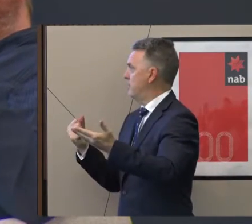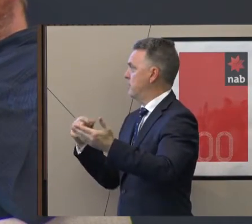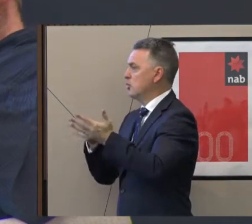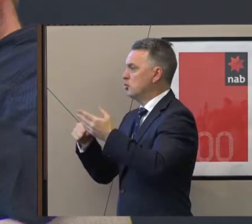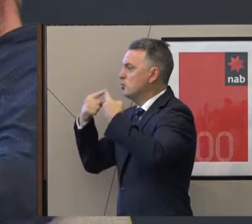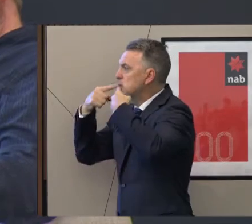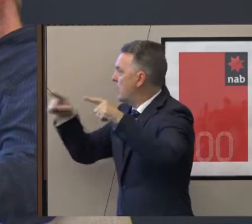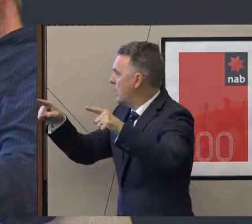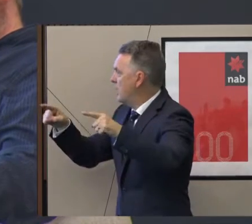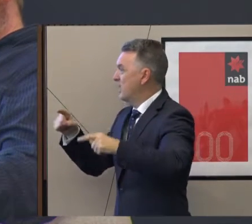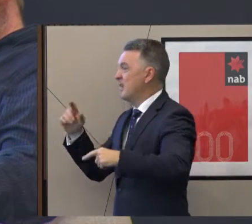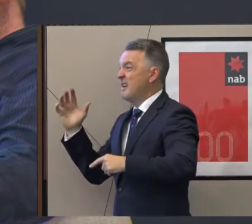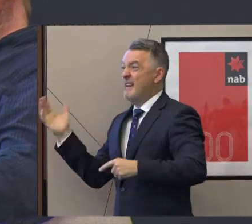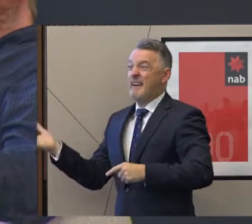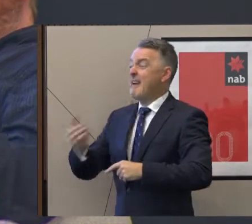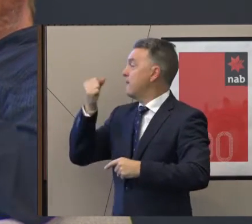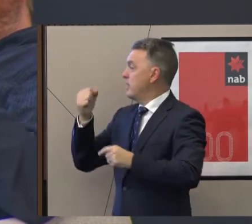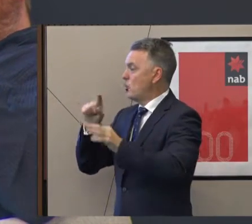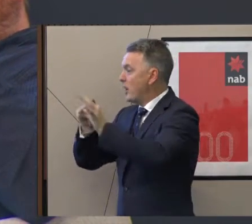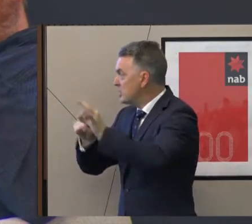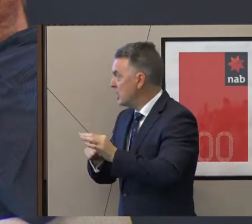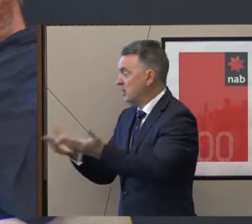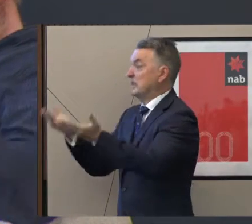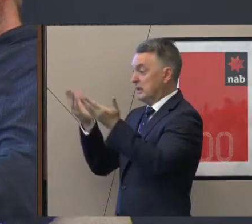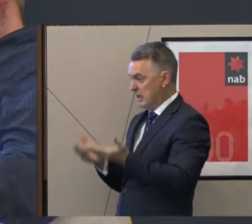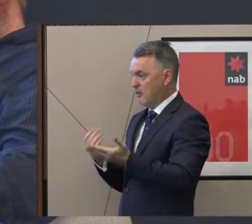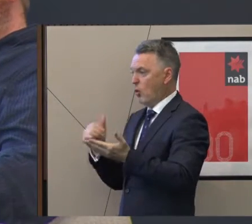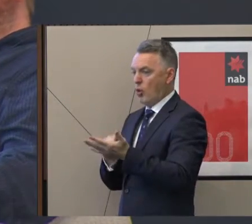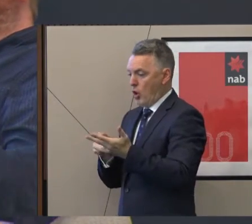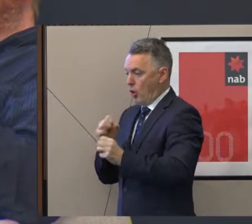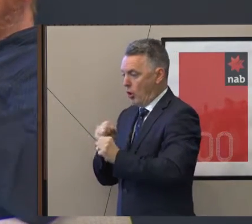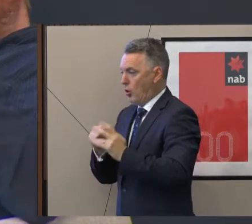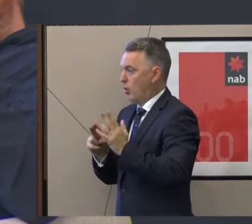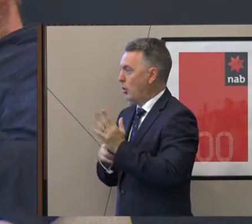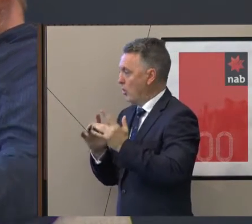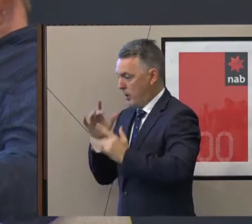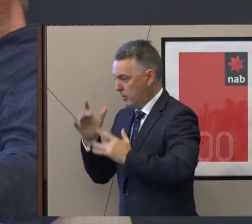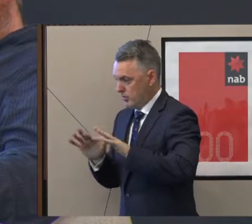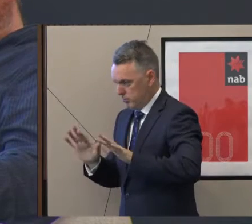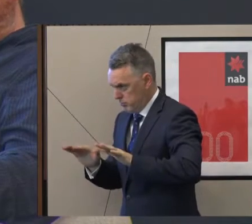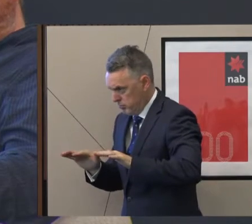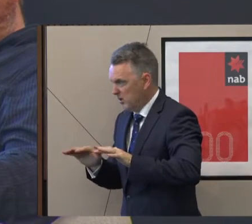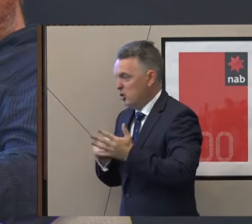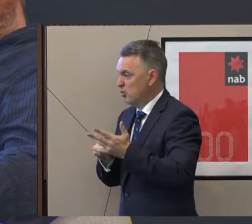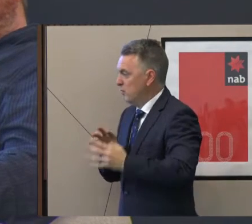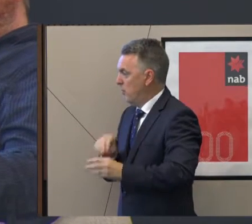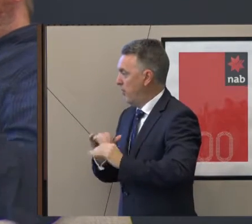every questionnaire that someone gives you, every opportunity to log onto the website, to undertake an